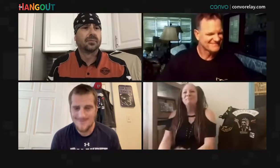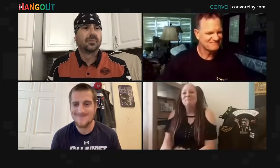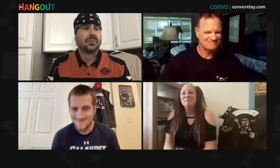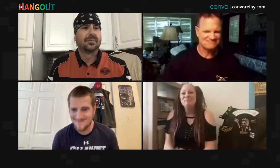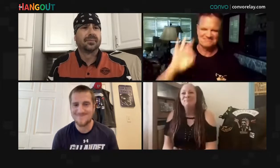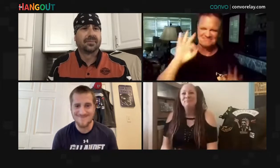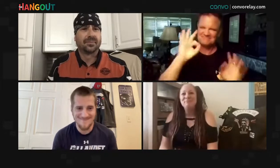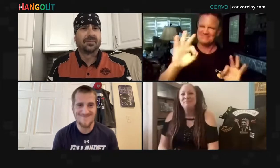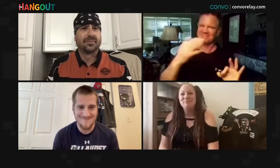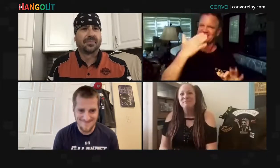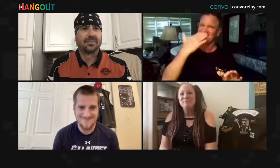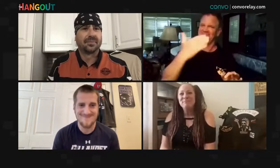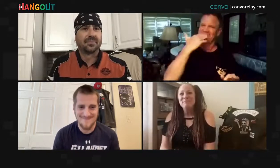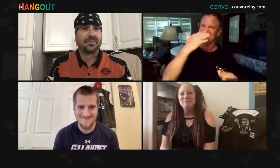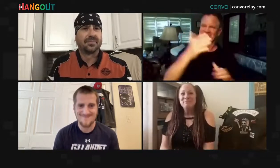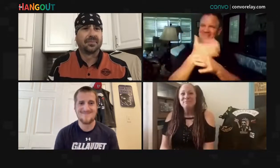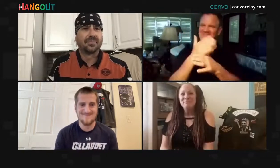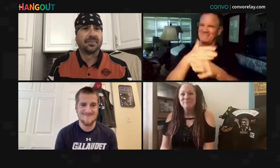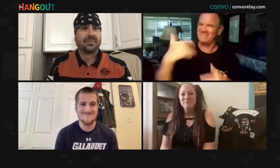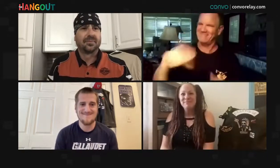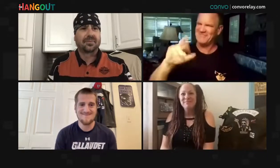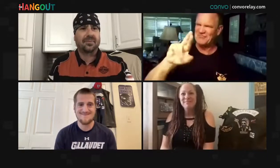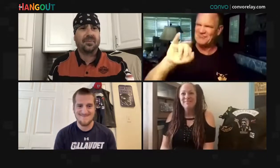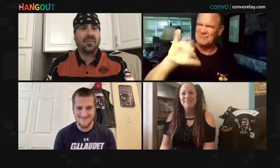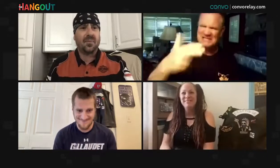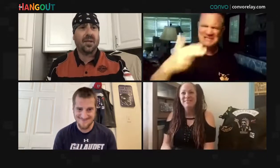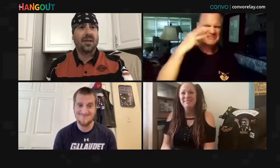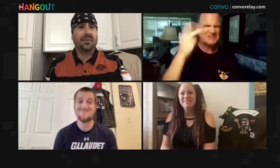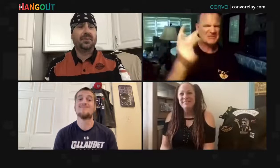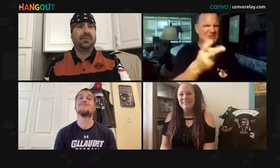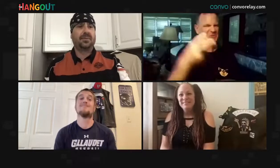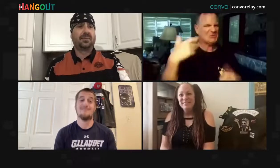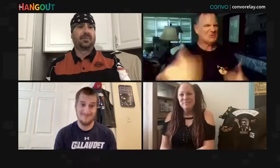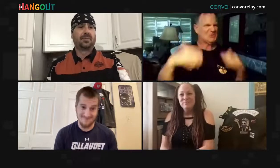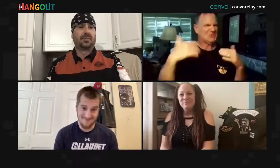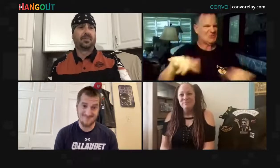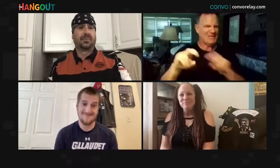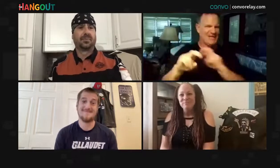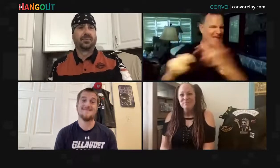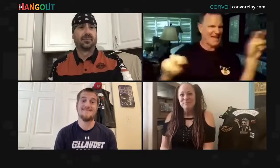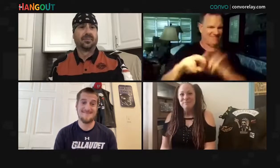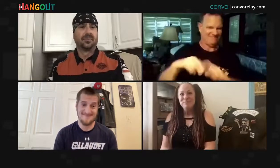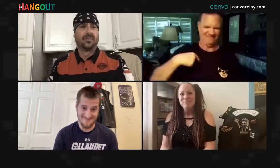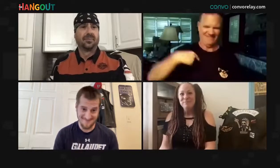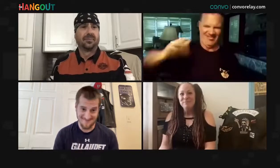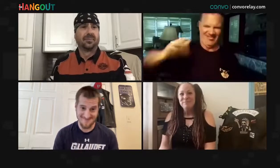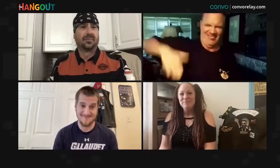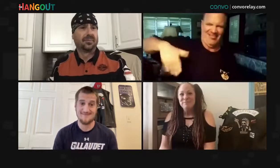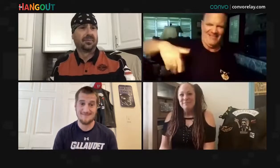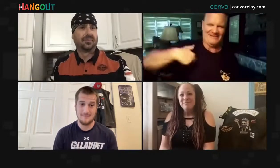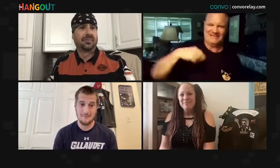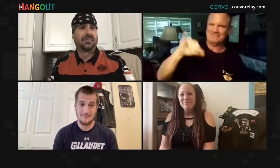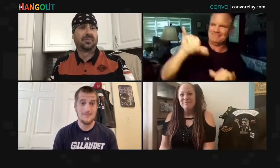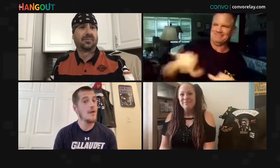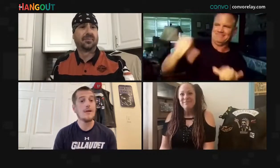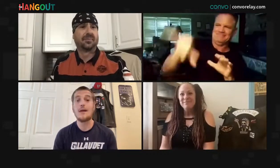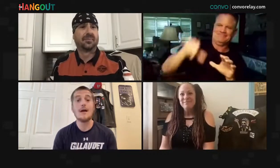and sisterhood that we get to meet and greet and hang out. Oh, thank you for sharing such a rich experience that both of you guys